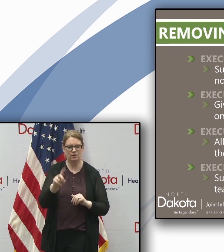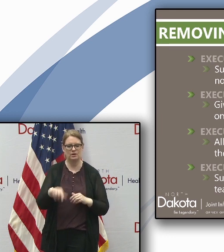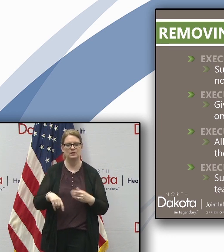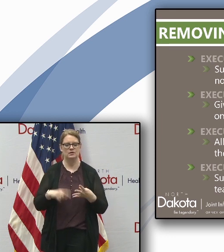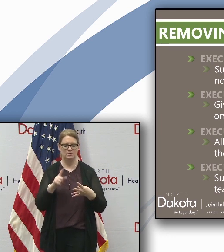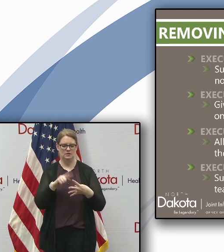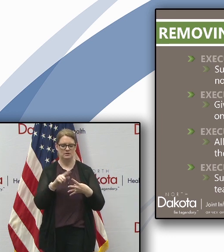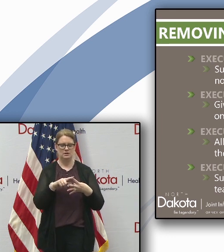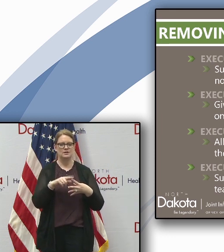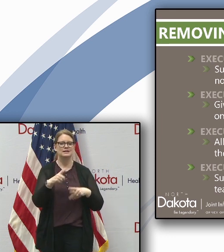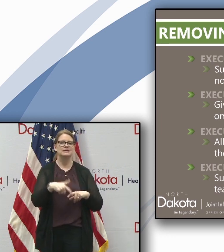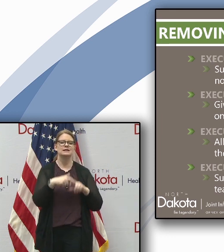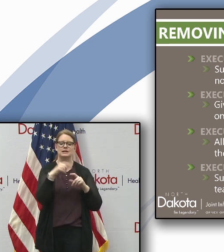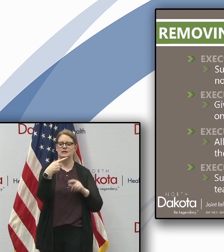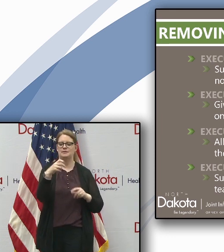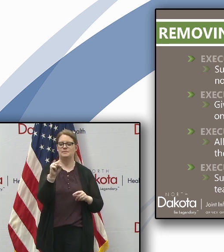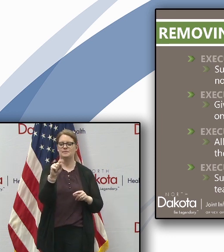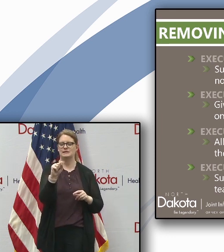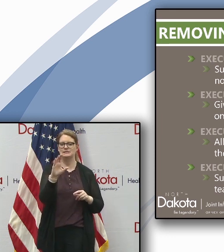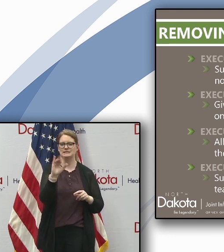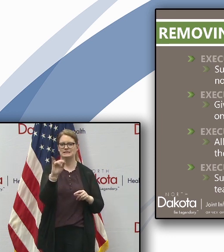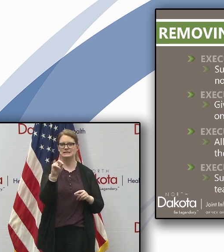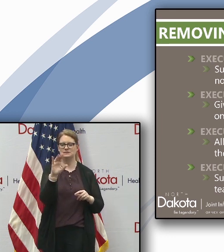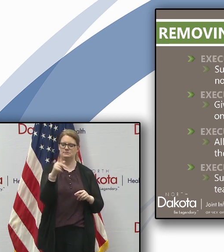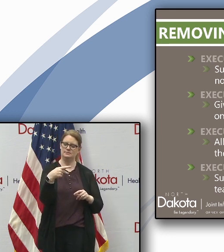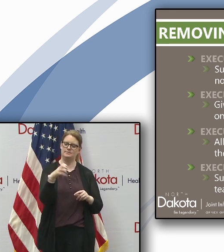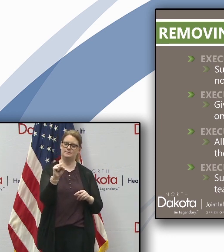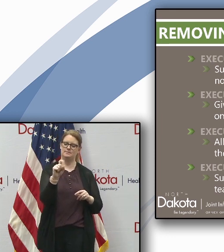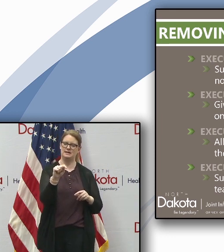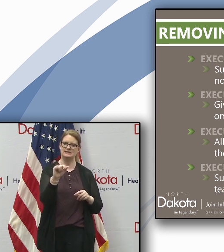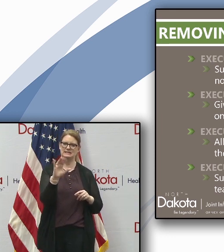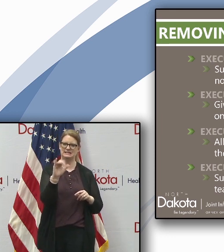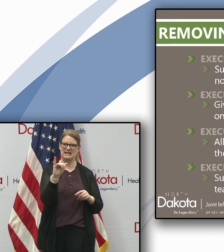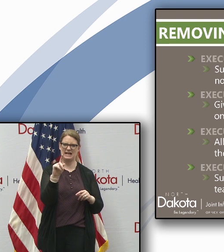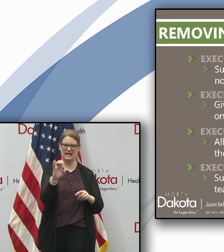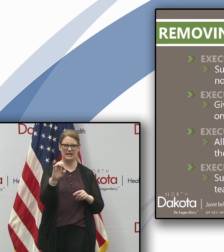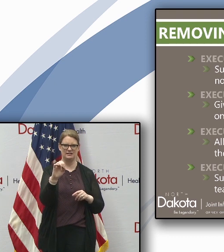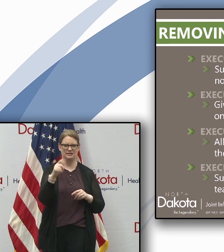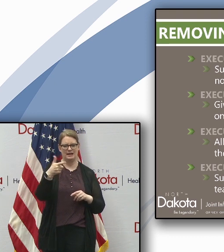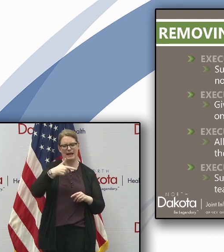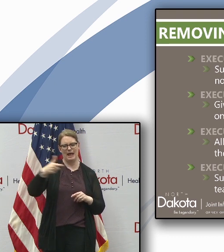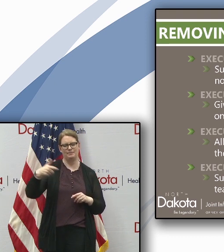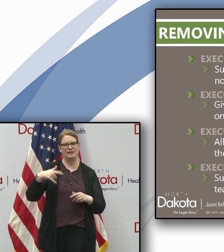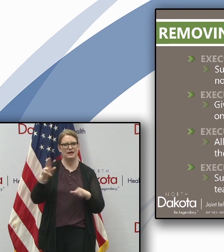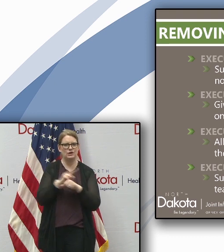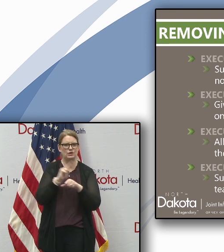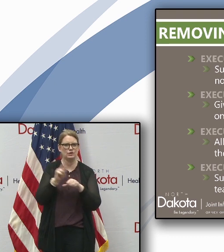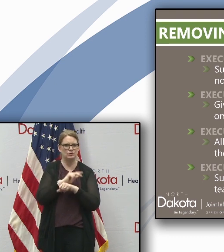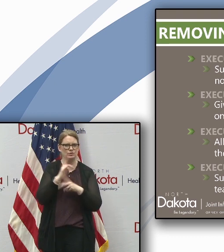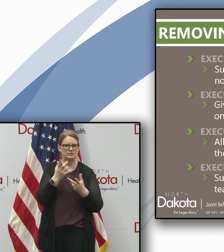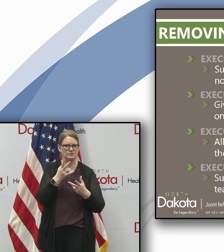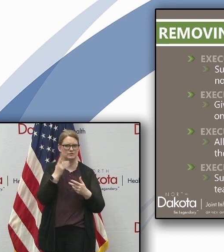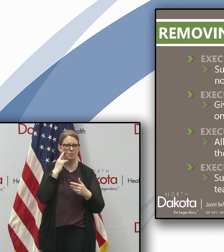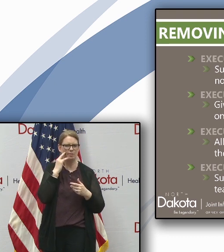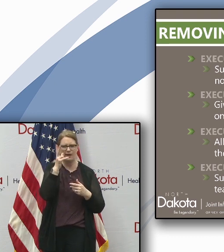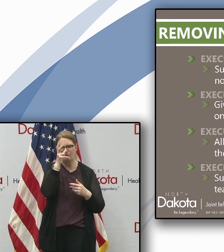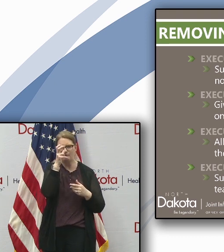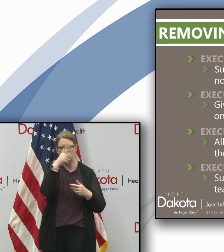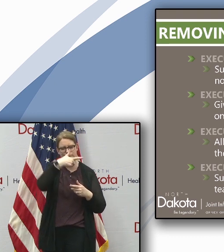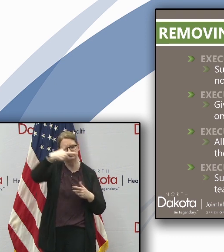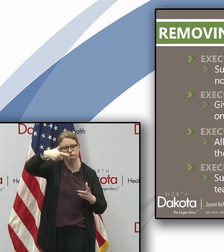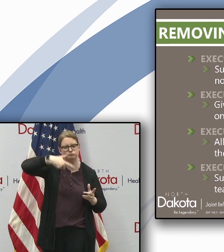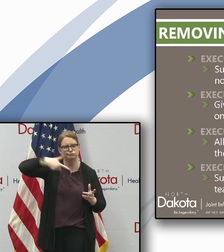suspending pesticide applicator certification for the use of non-restricted disinfectants during this public health